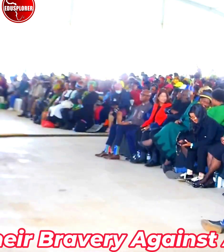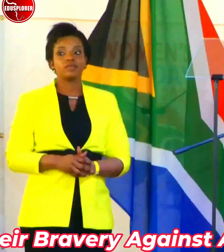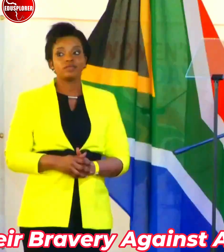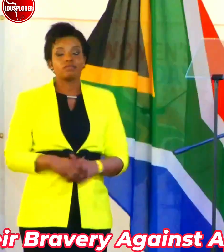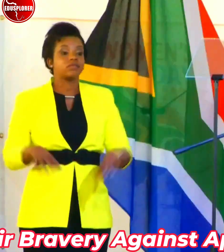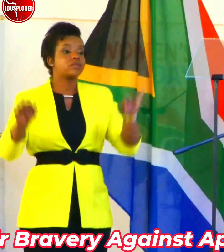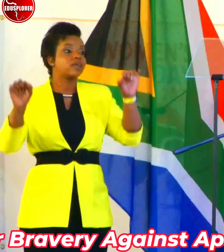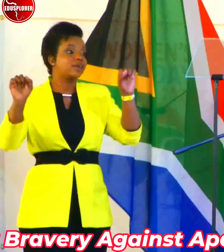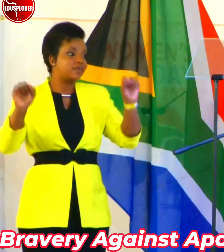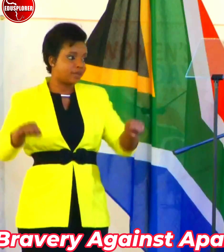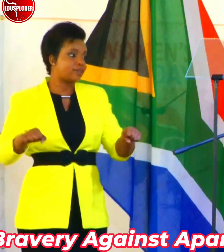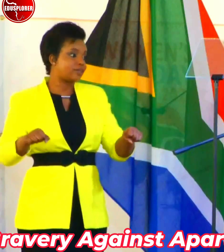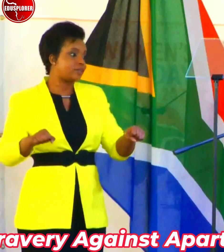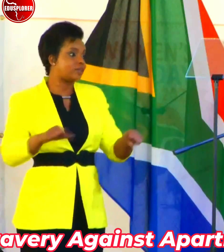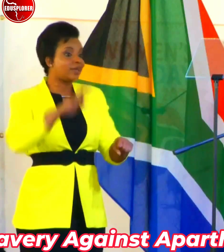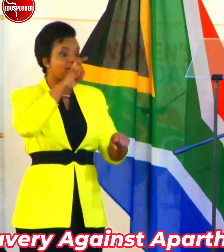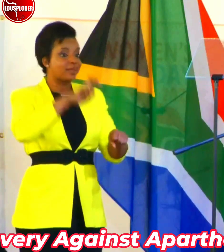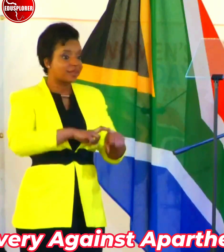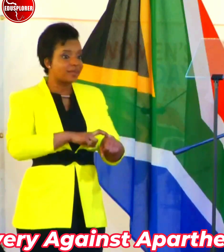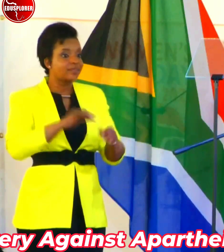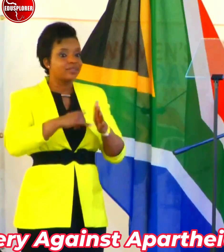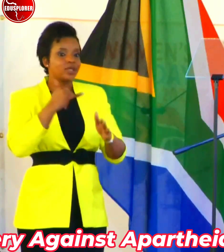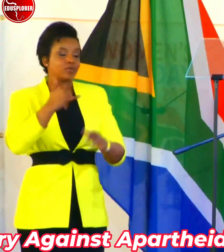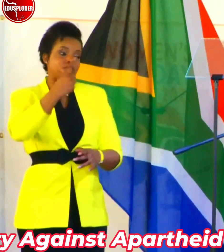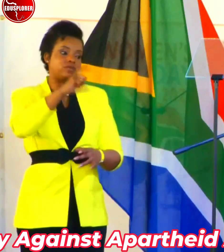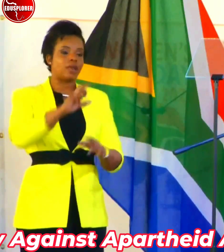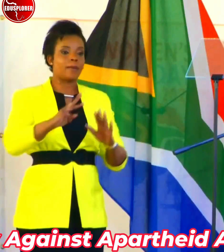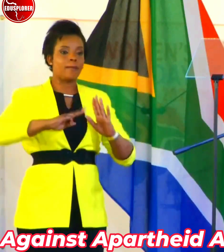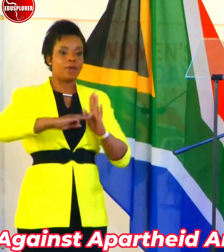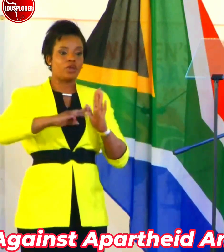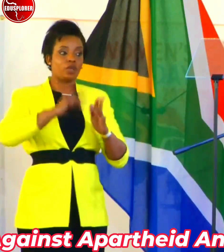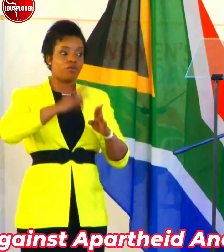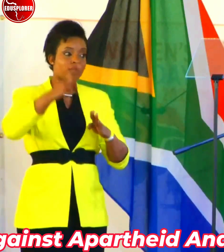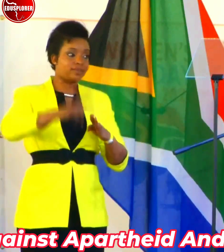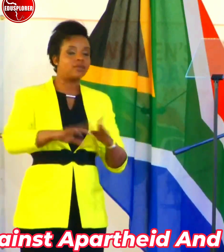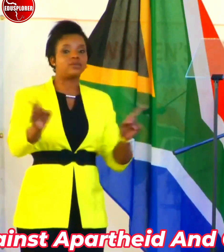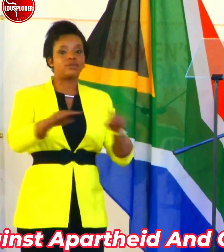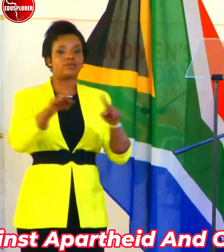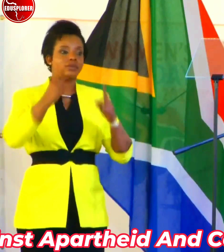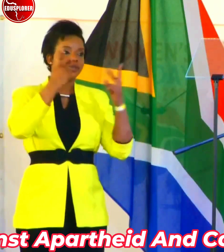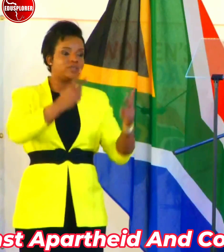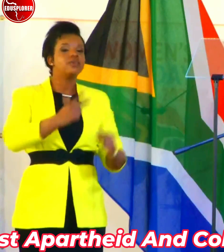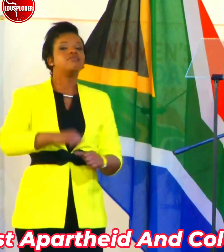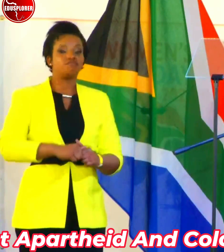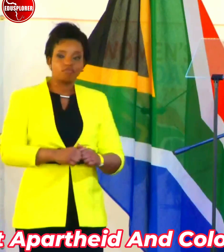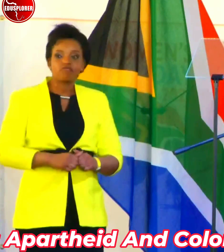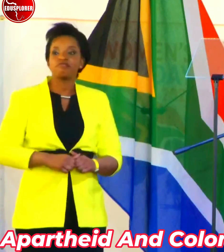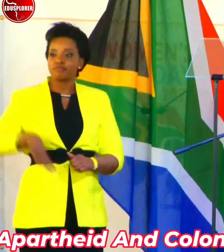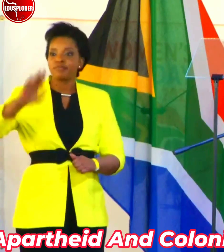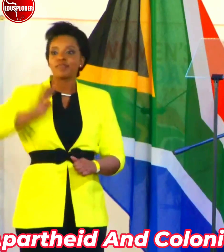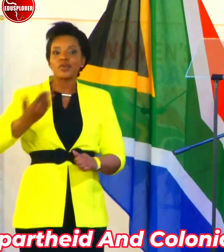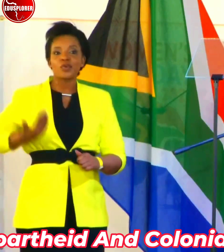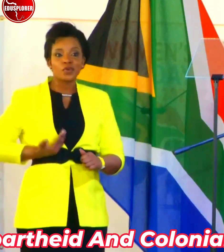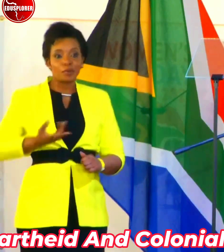Yes, you only need to go to check the matric results. You will see that the young girls are surging